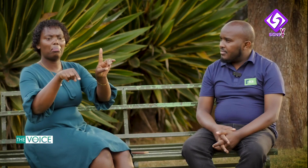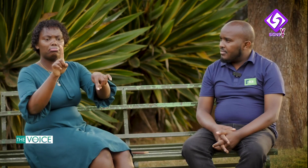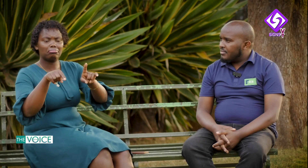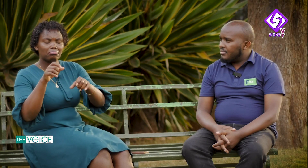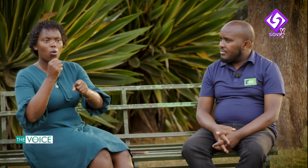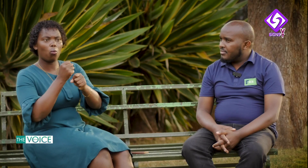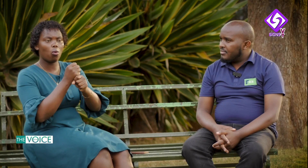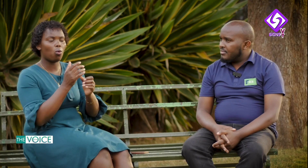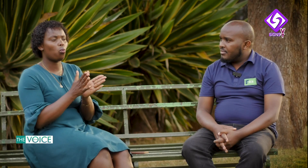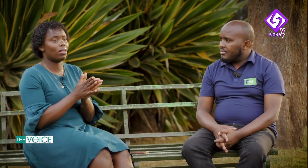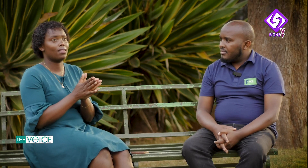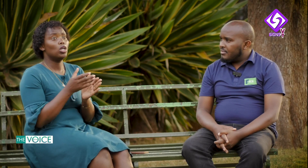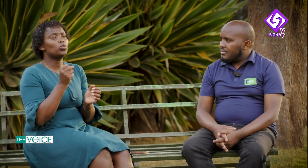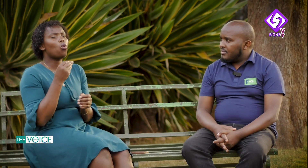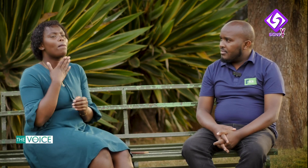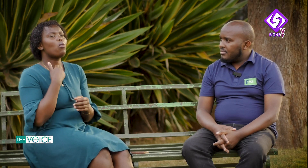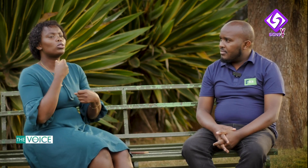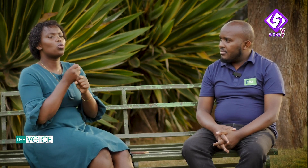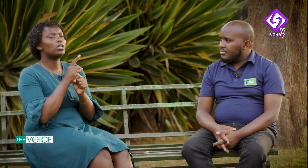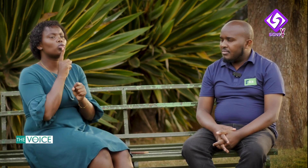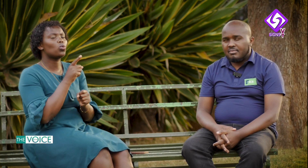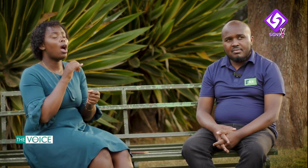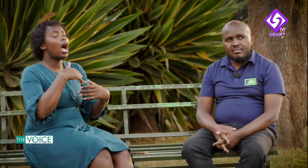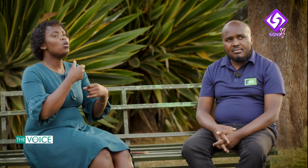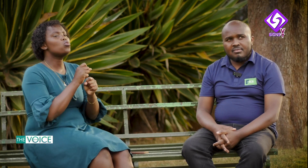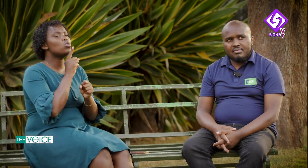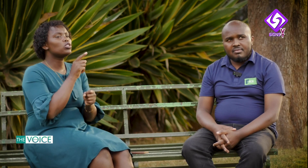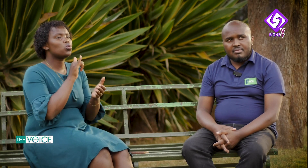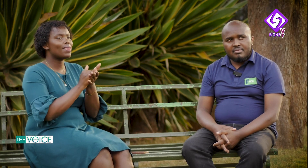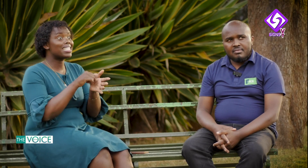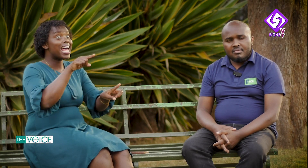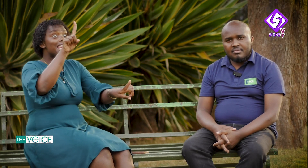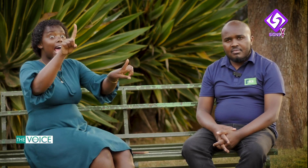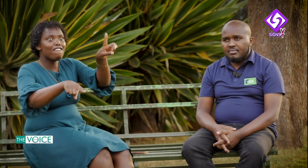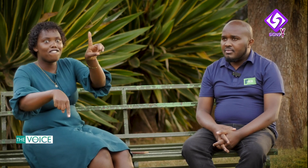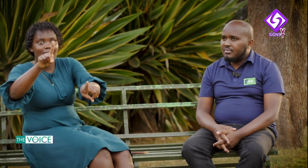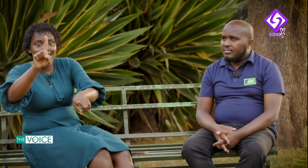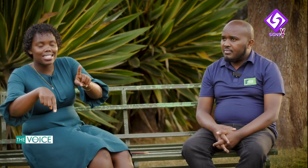So you've said the company embraces diversity